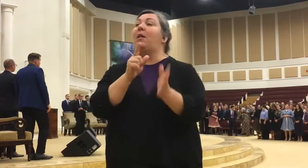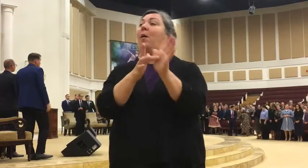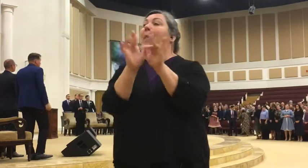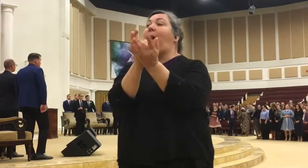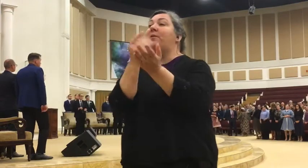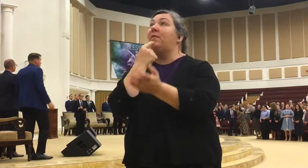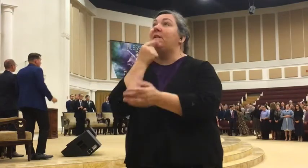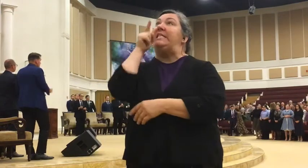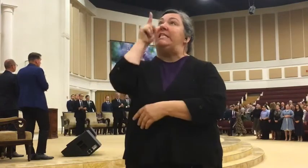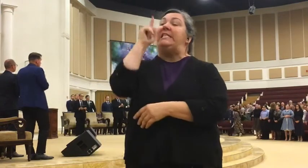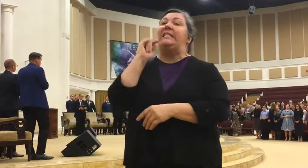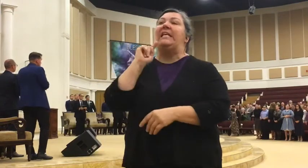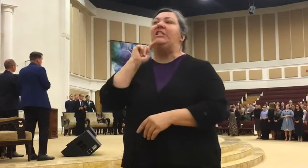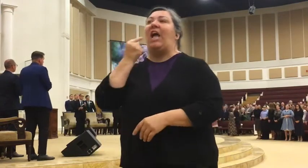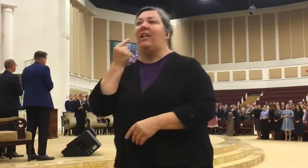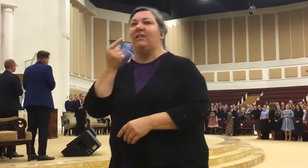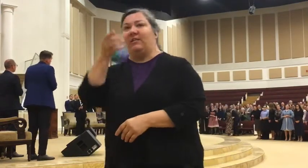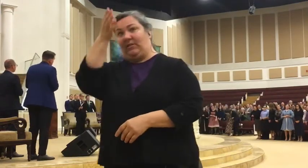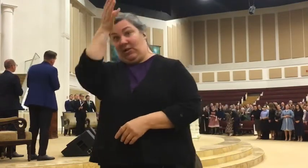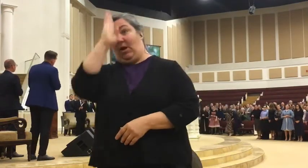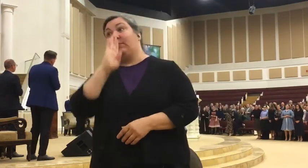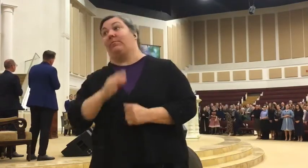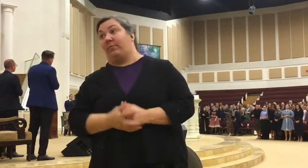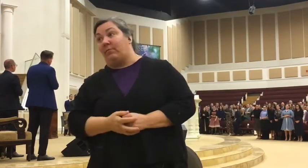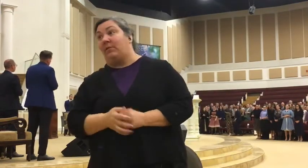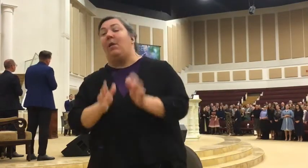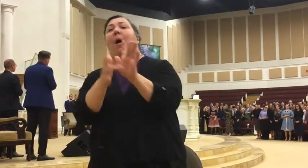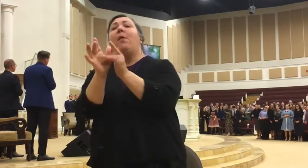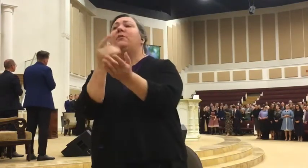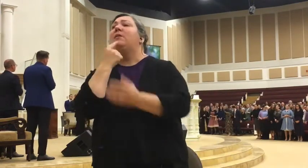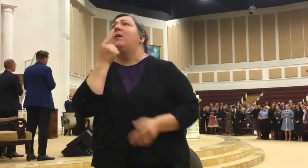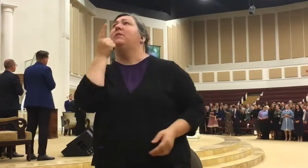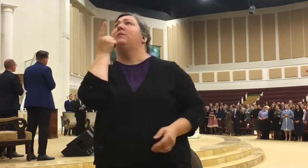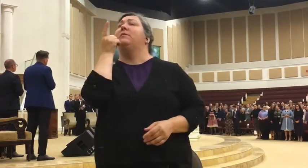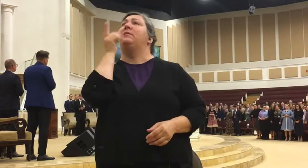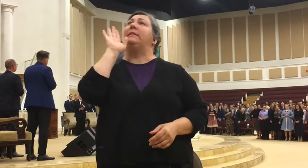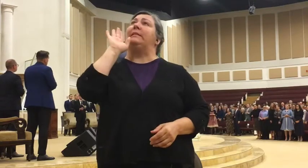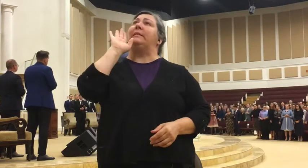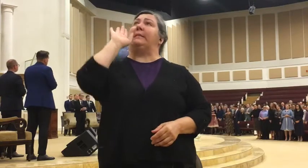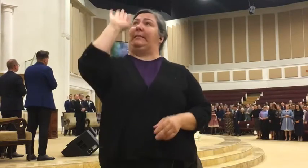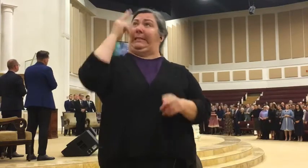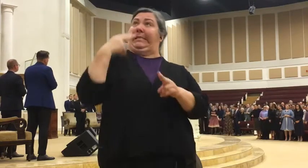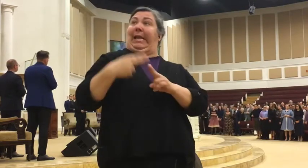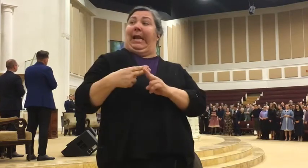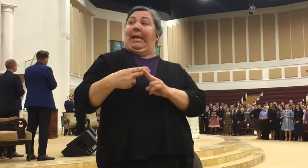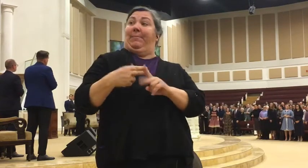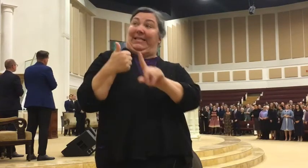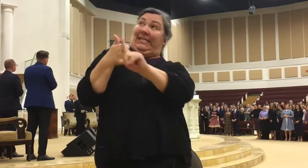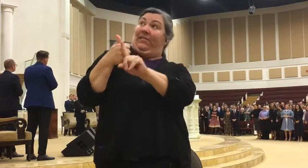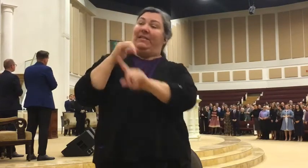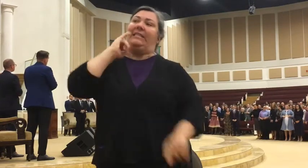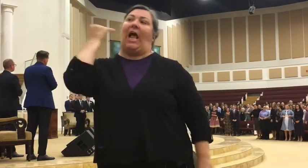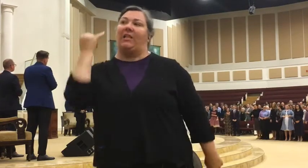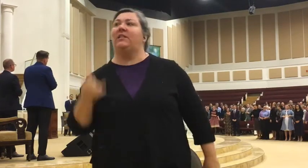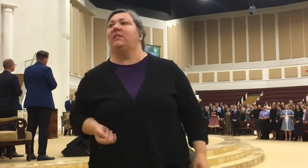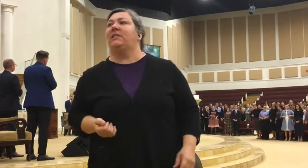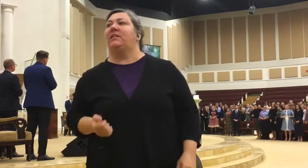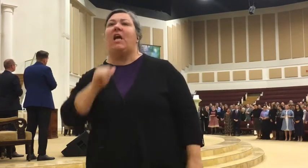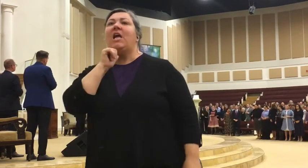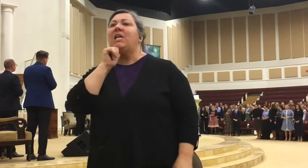that He's a jealous God. The Bible says that His name is jealous. He's